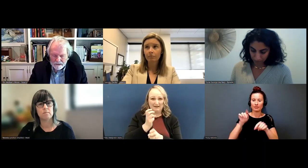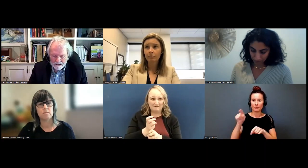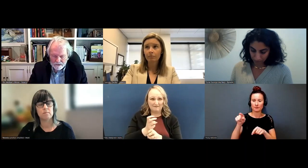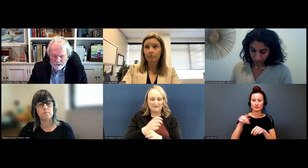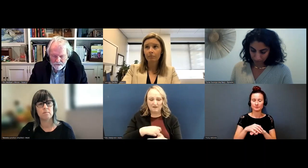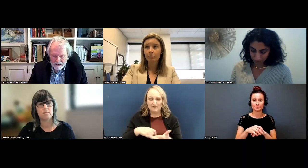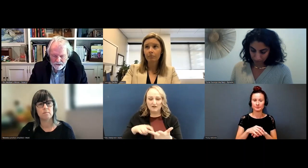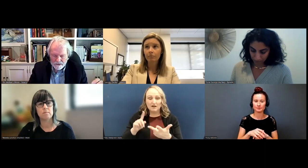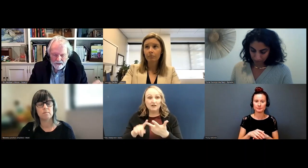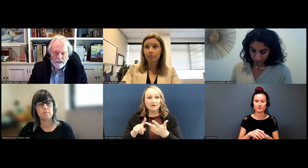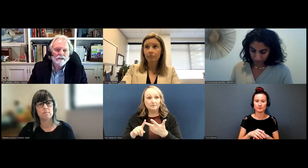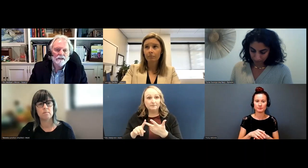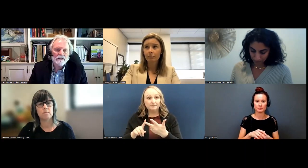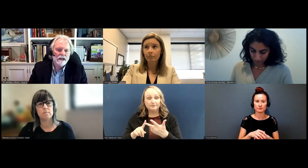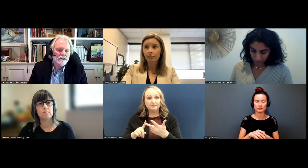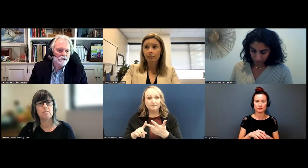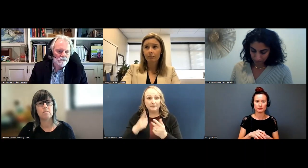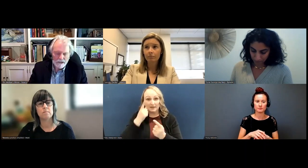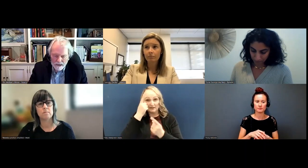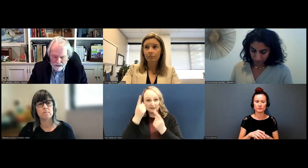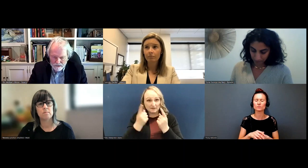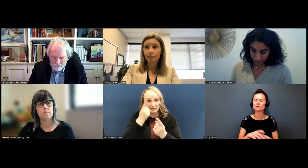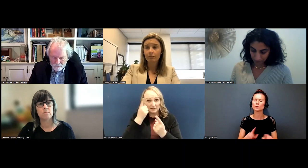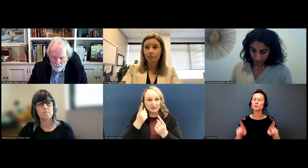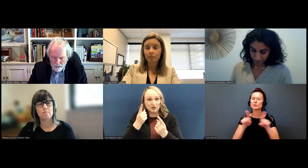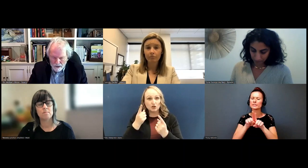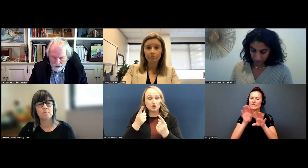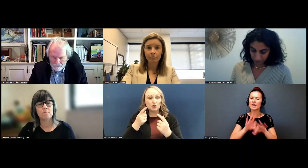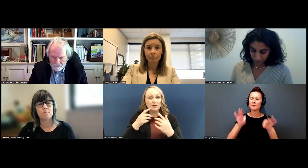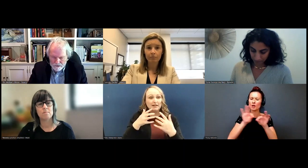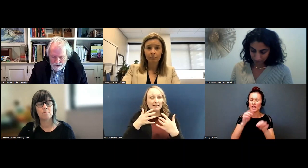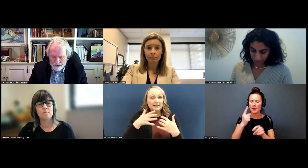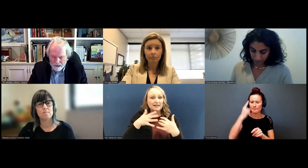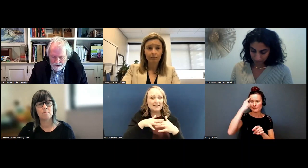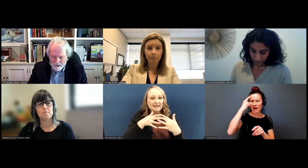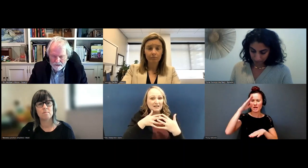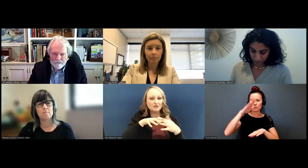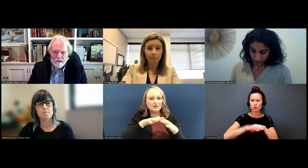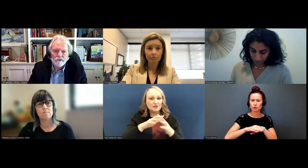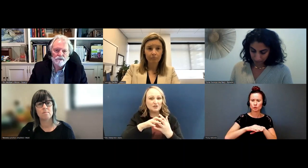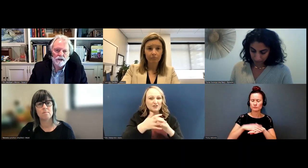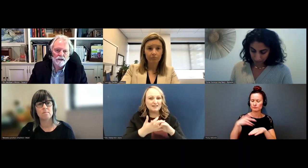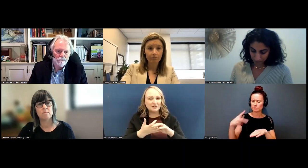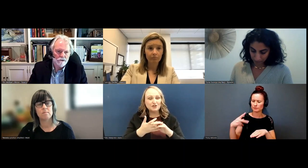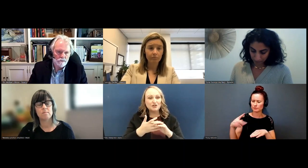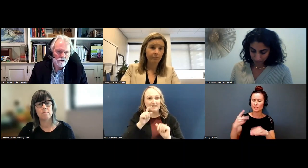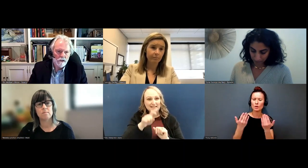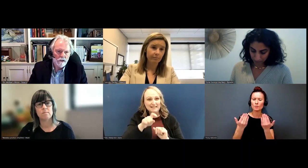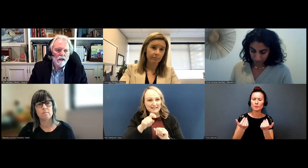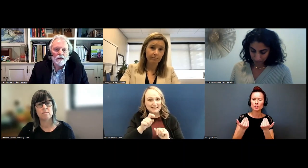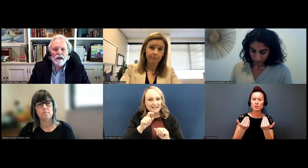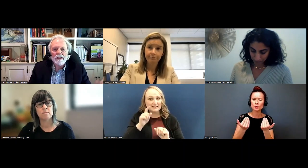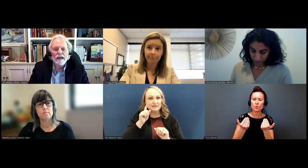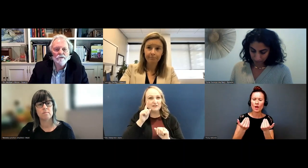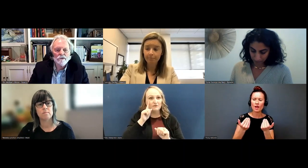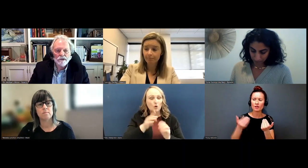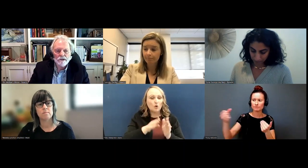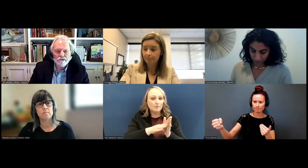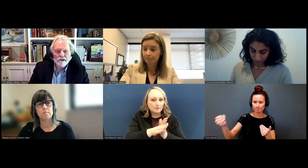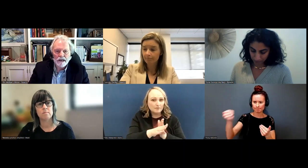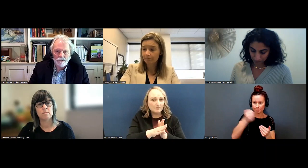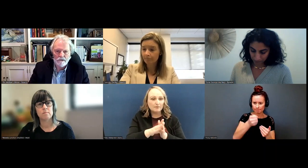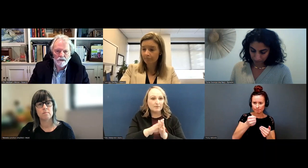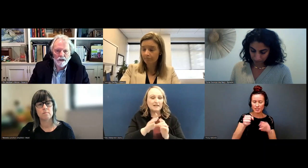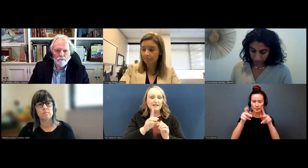to take into consideration the intersectional needs of disadvantaged individuals and groups. Now that language was in